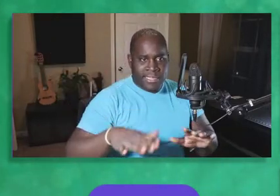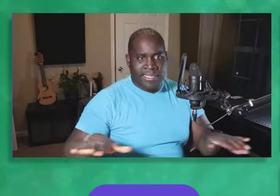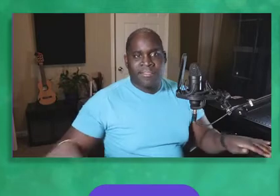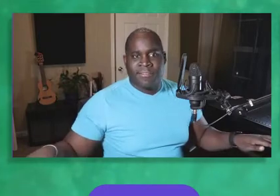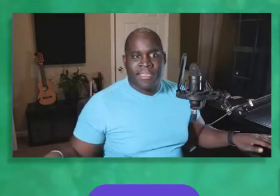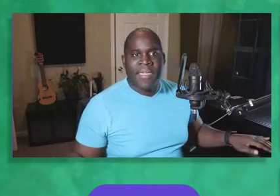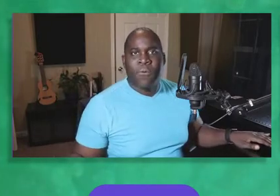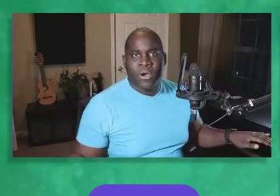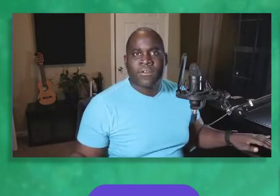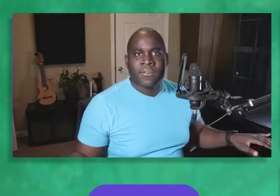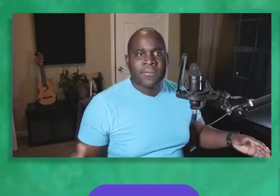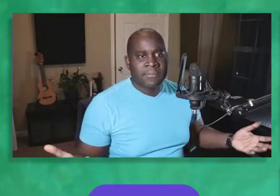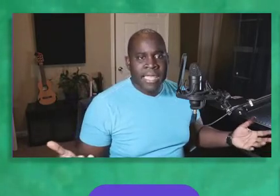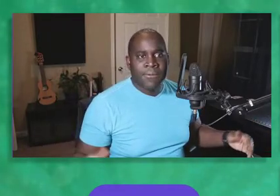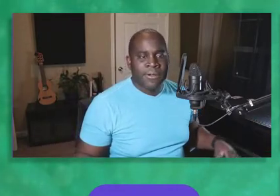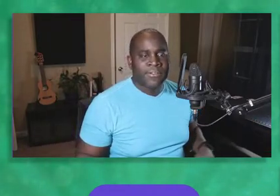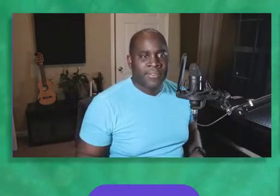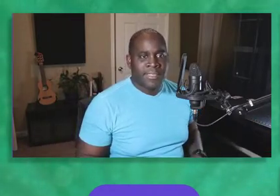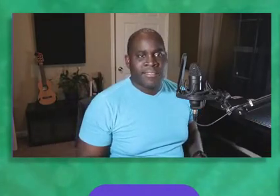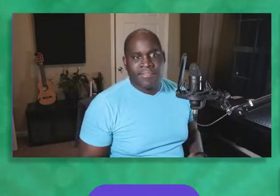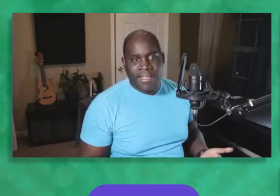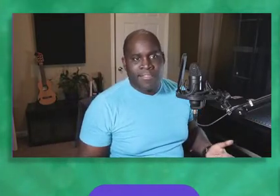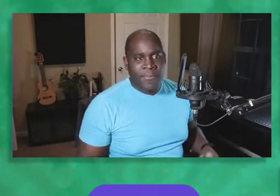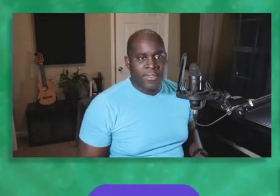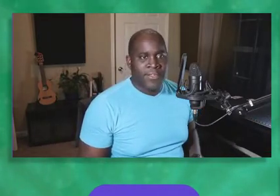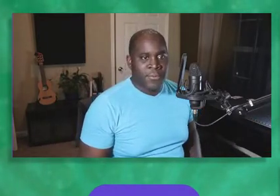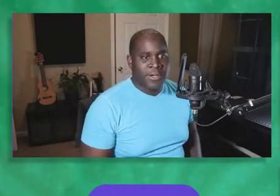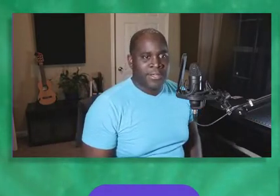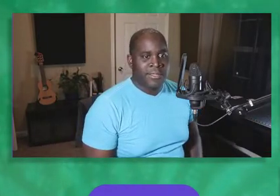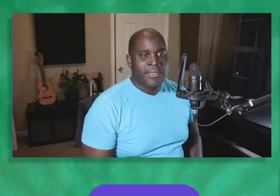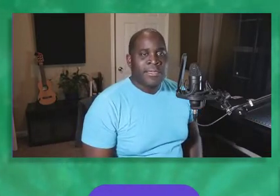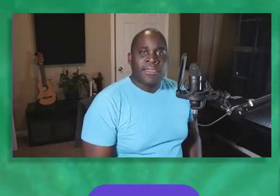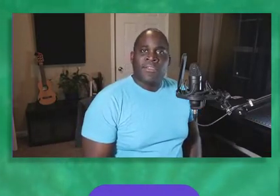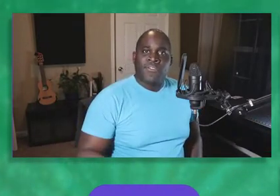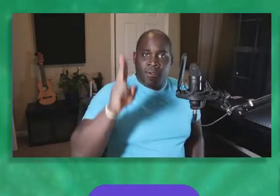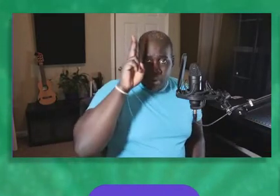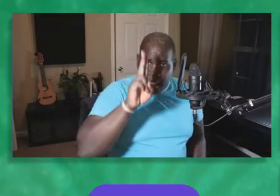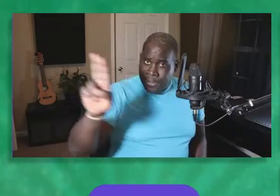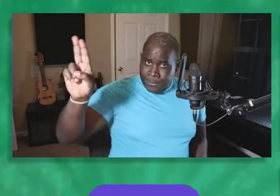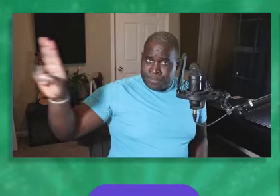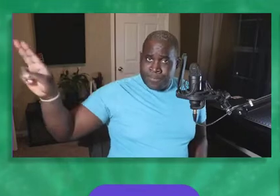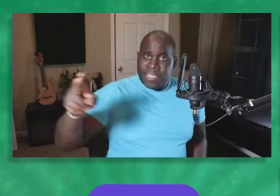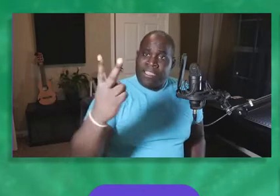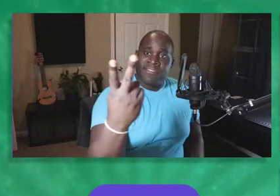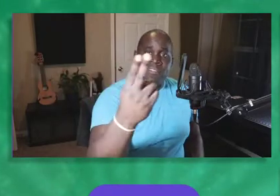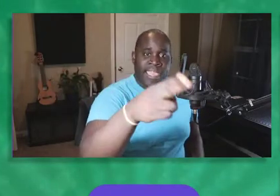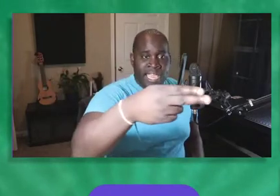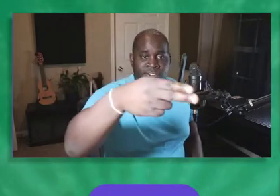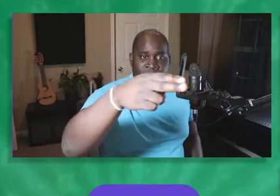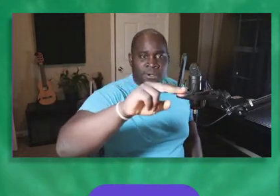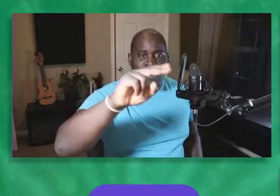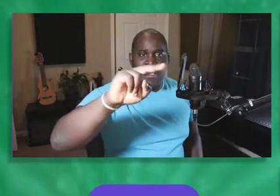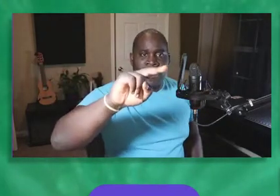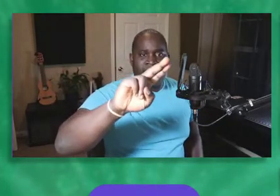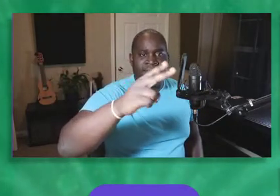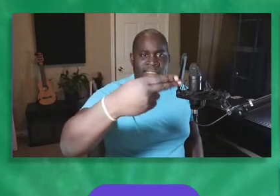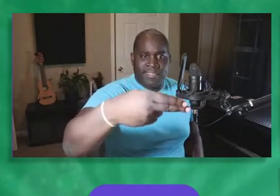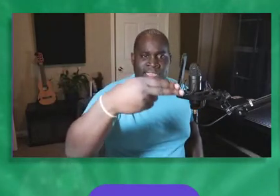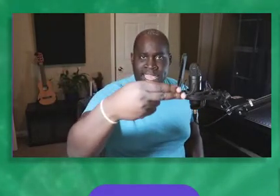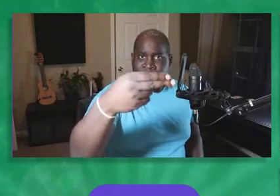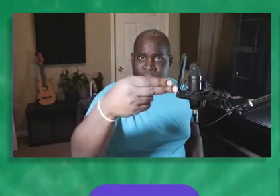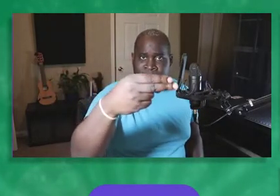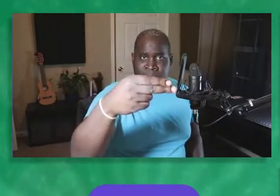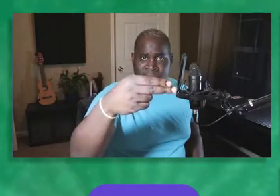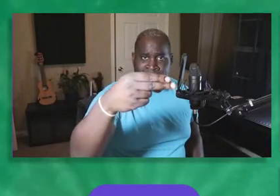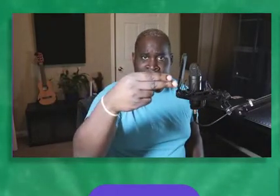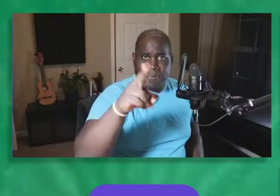find, kids. And that works. That works. Like the signs more or less work. So honor is the H, is like